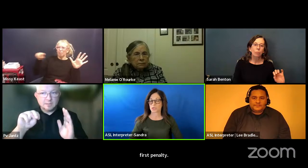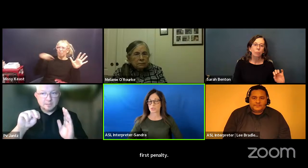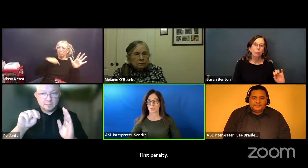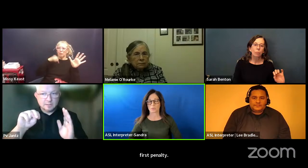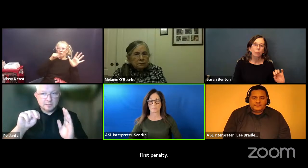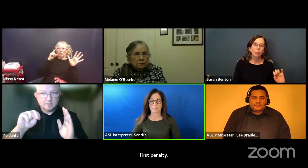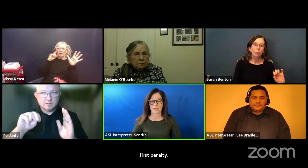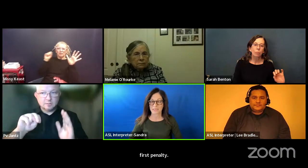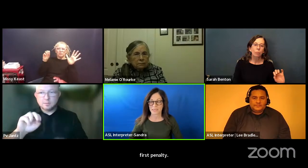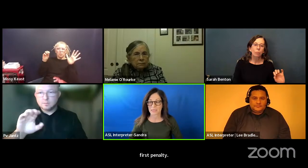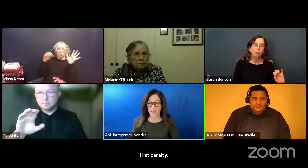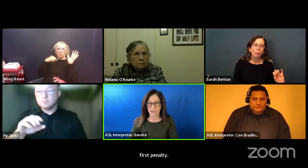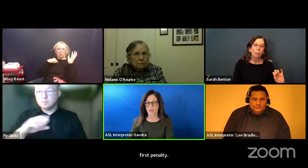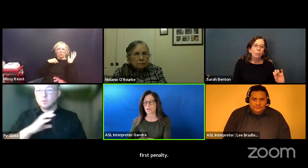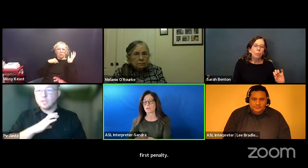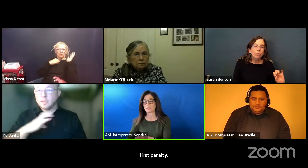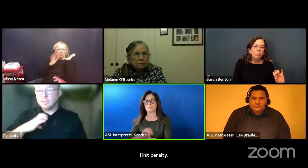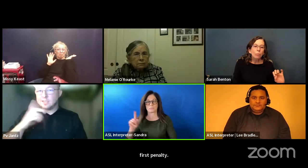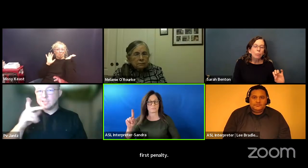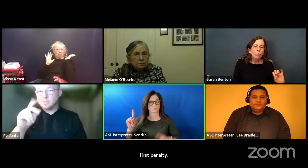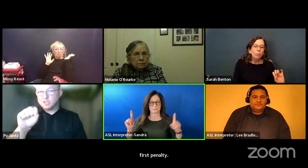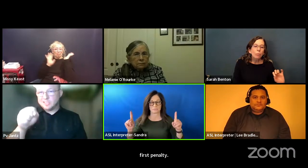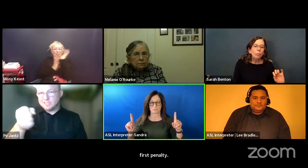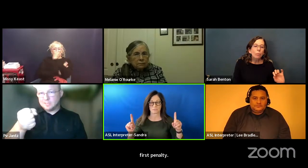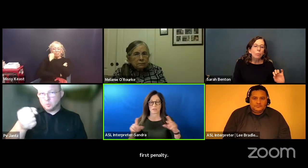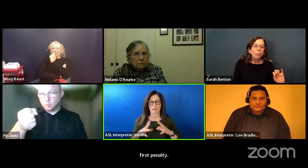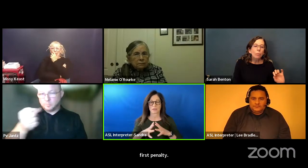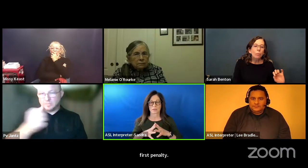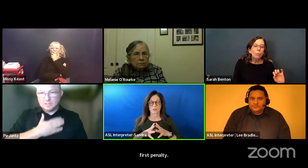Okay, Commissioner Benton,